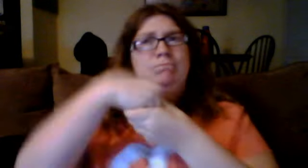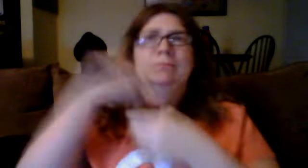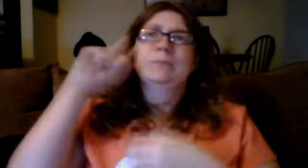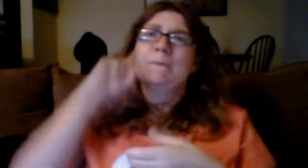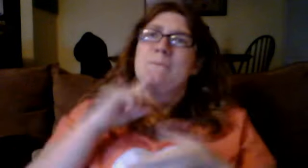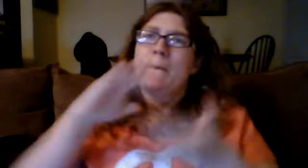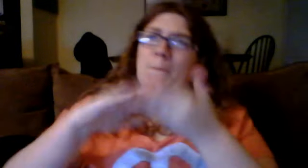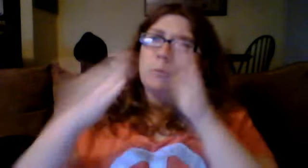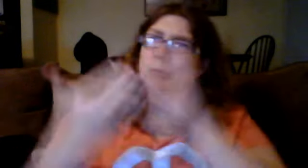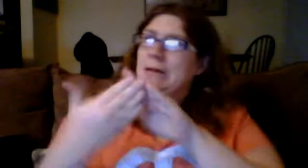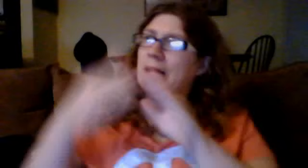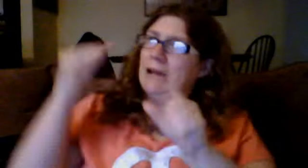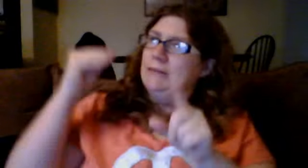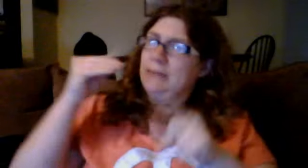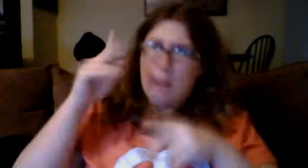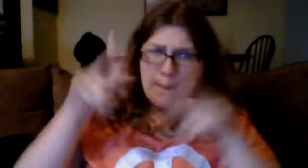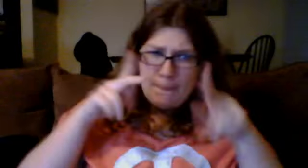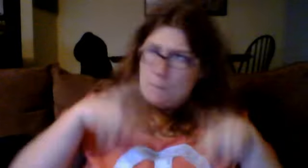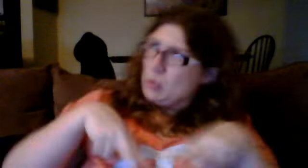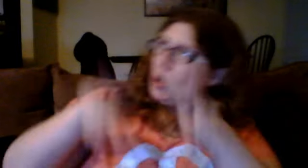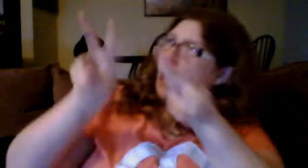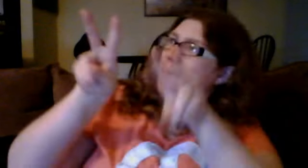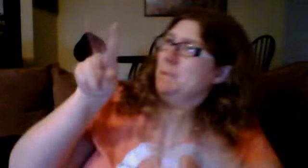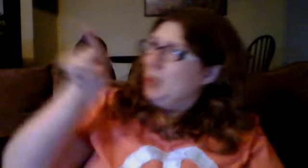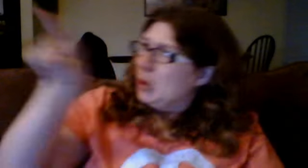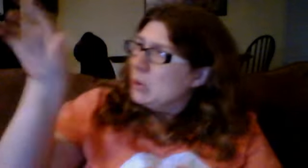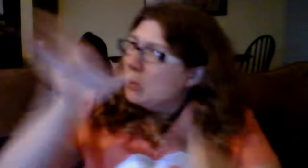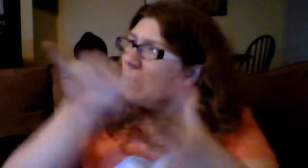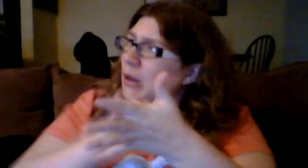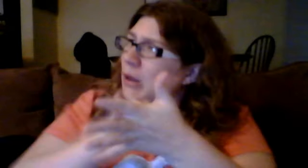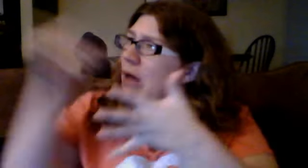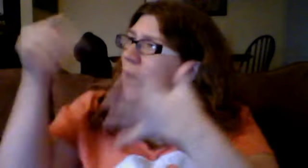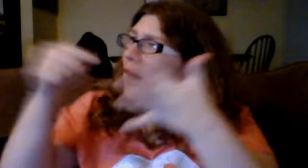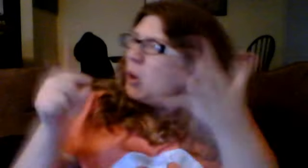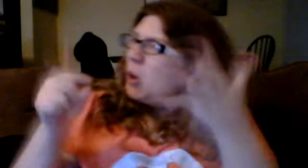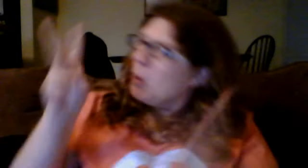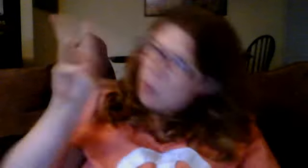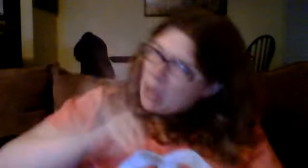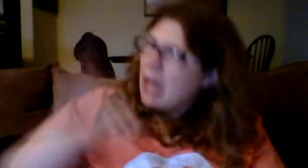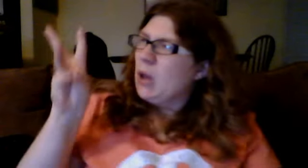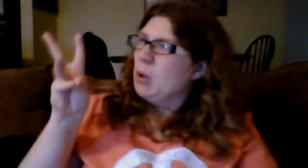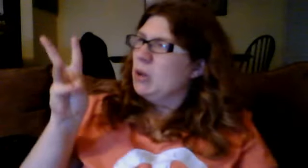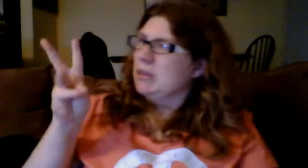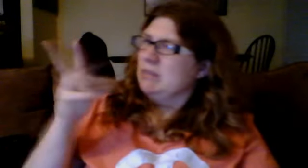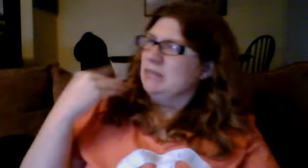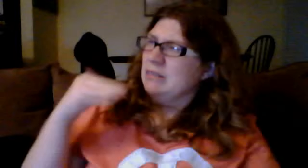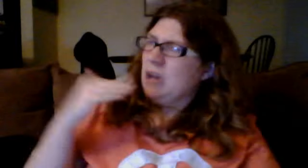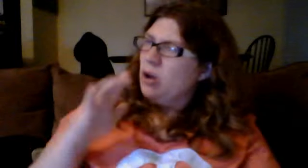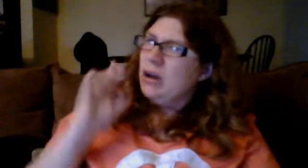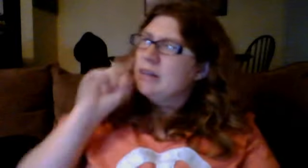But I felt it in the ribs. Because of all his children, everything was nuts. Did he ever say anything to you?